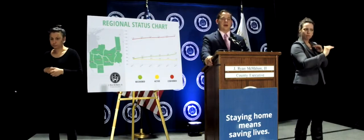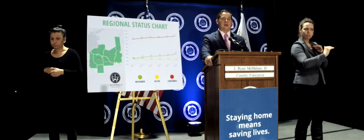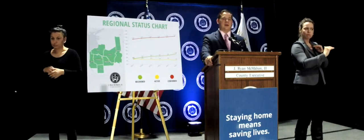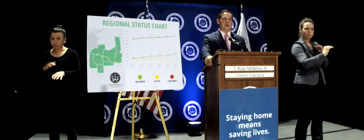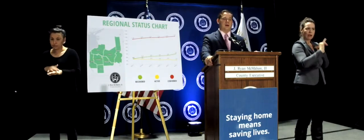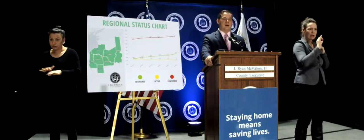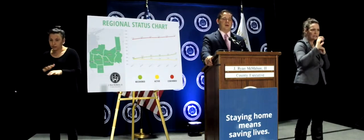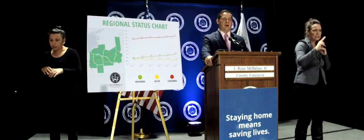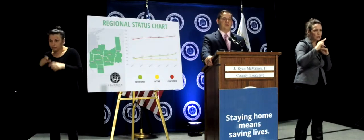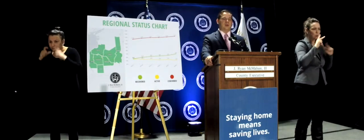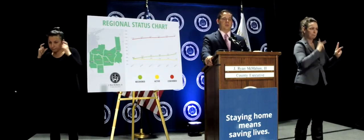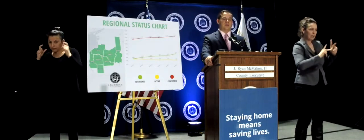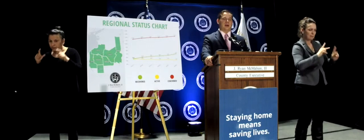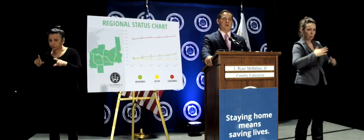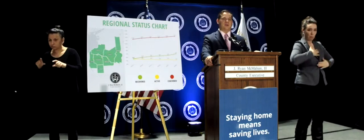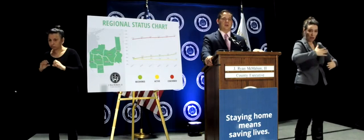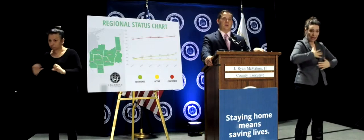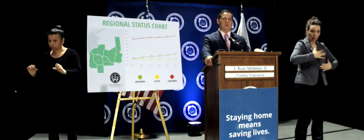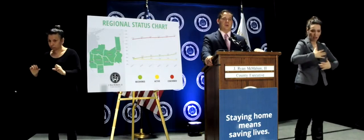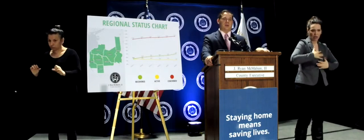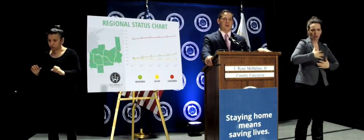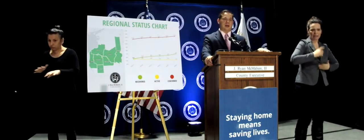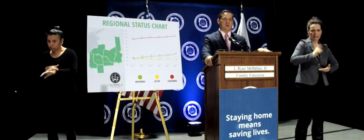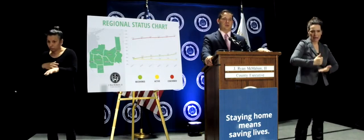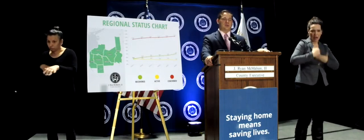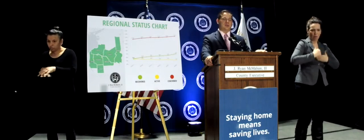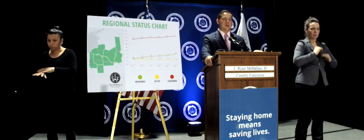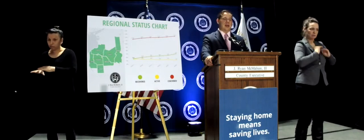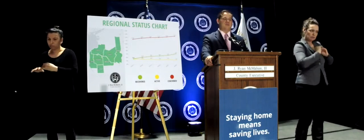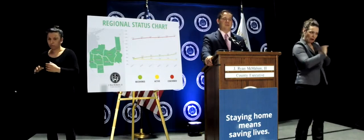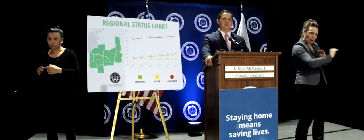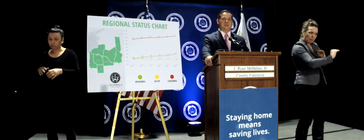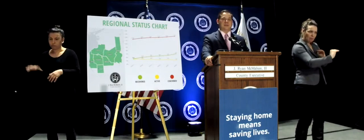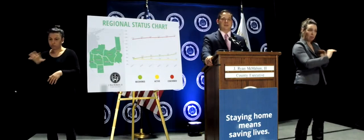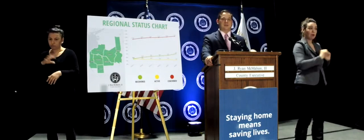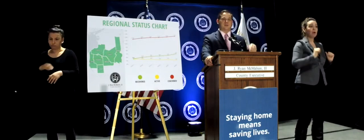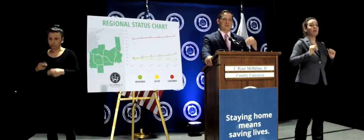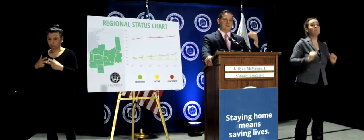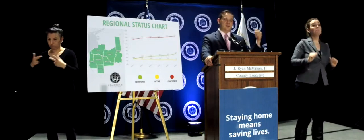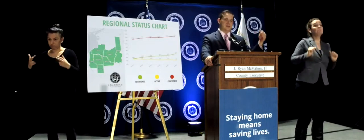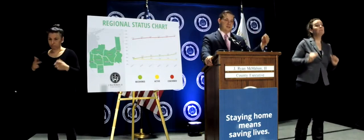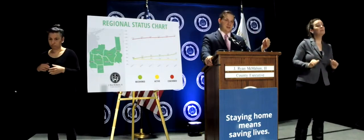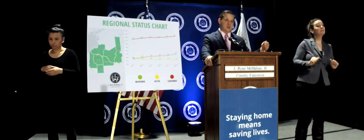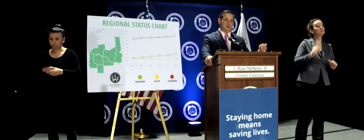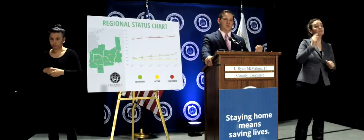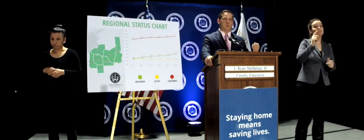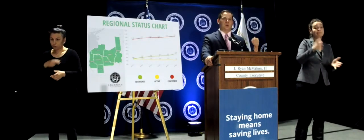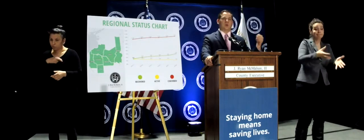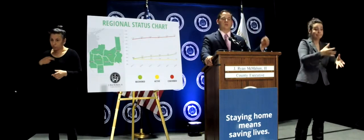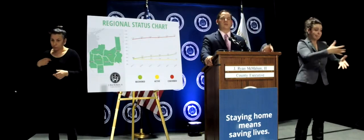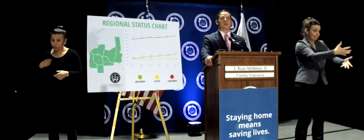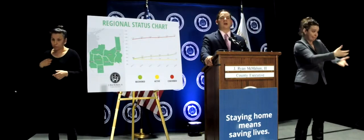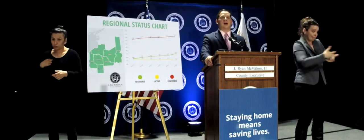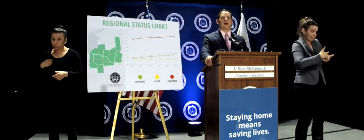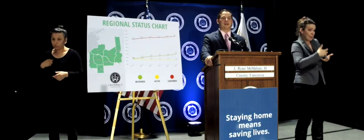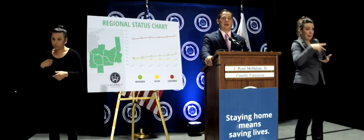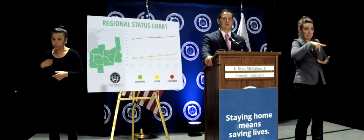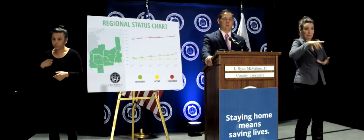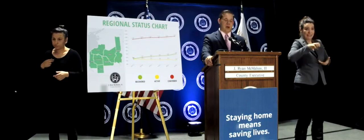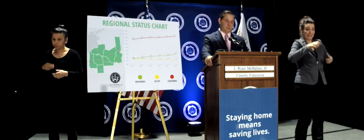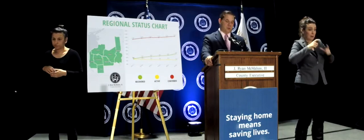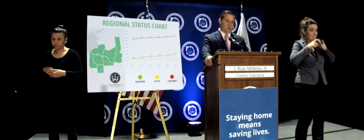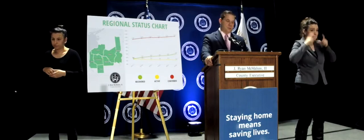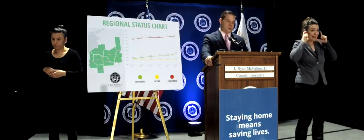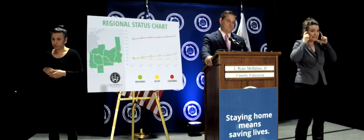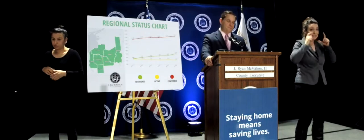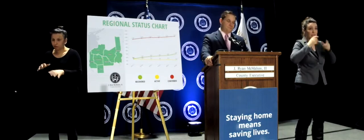so that our healthcare providers and our primary care doctors have PPE. So if they start to see increased workloads, they have